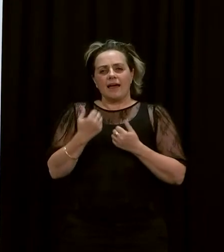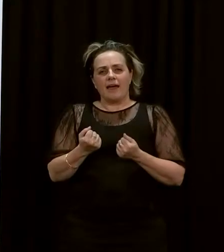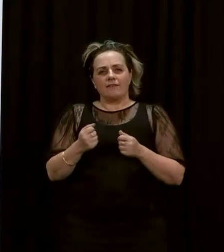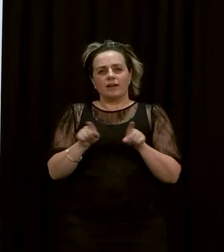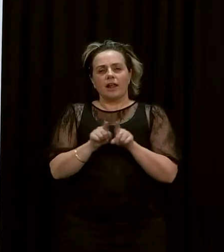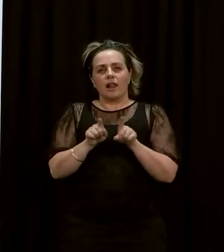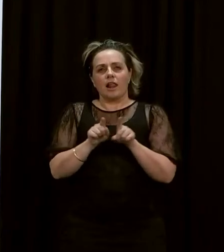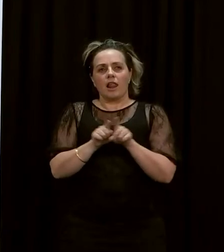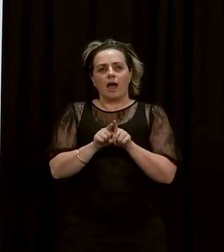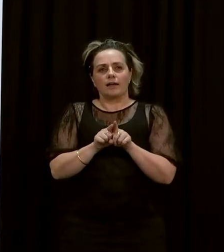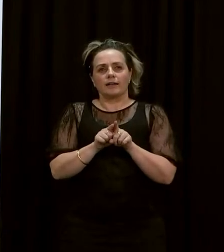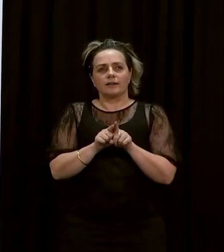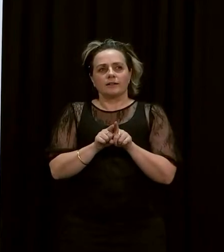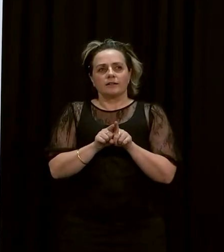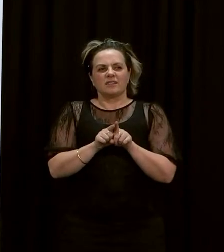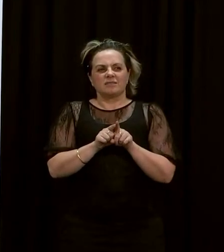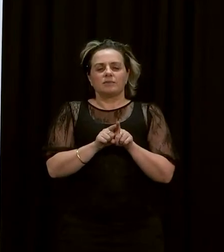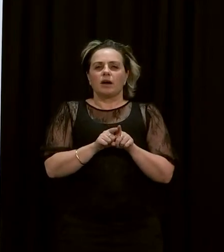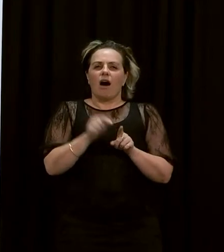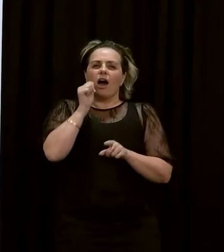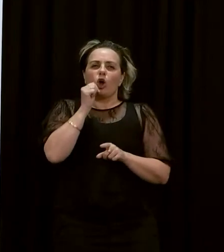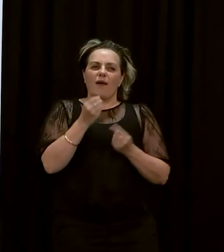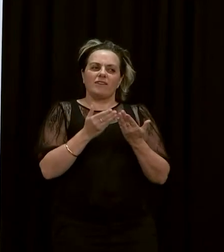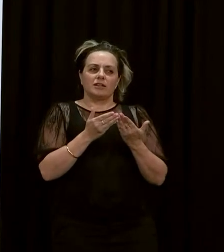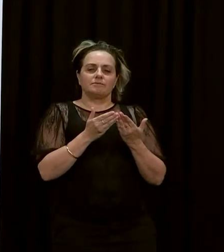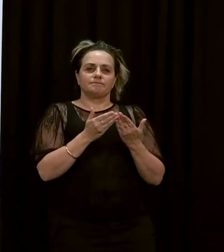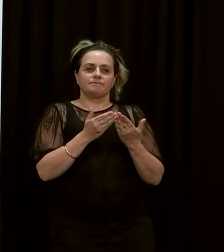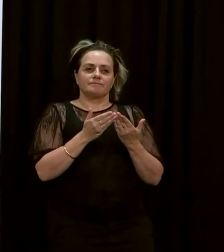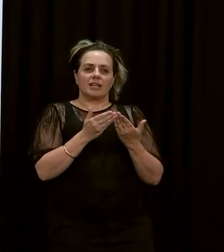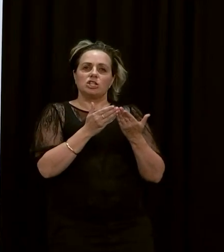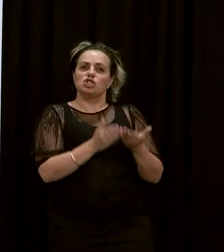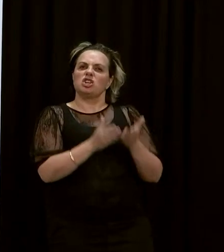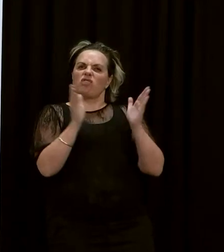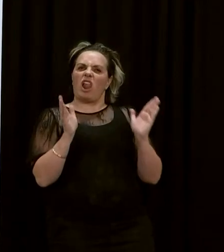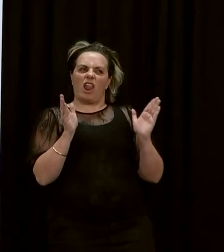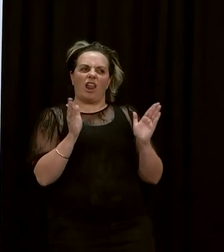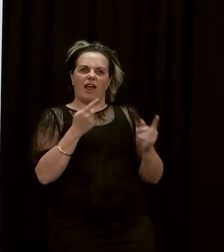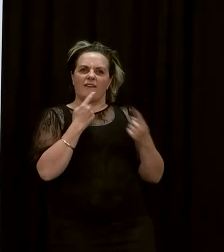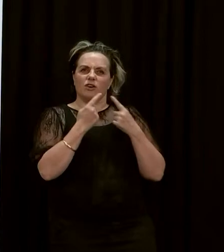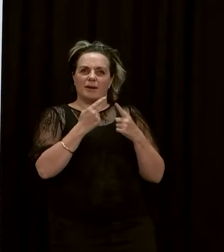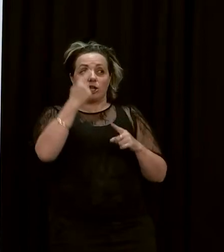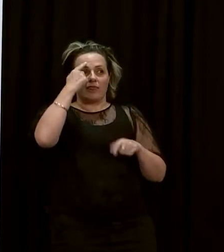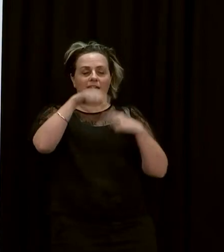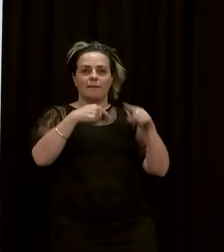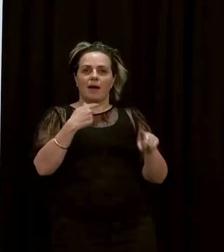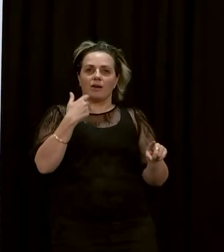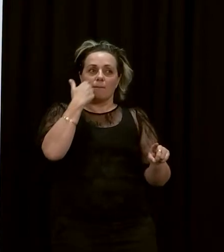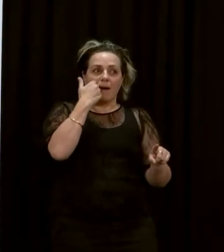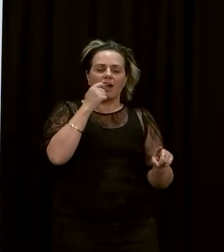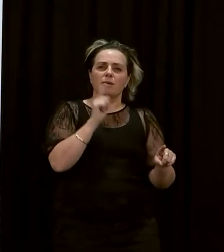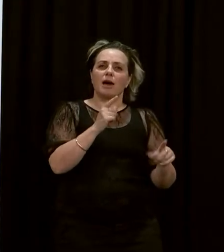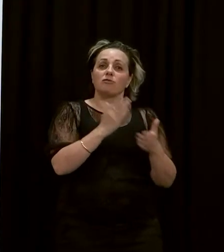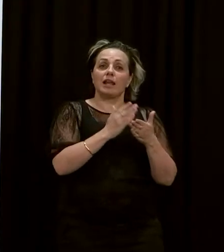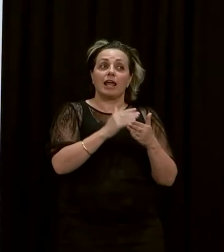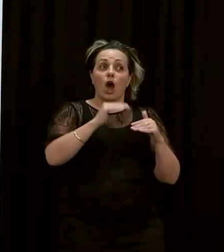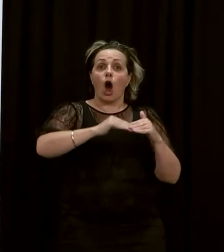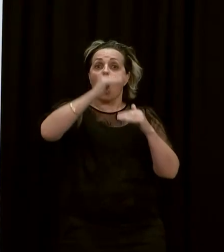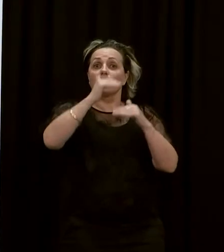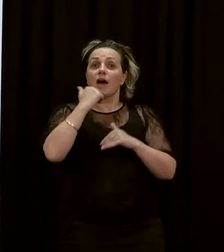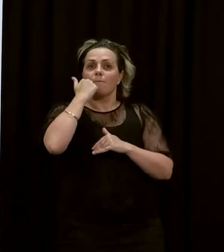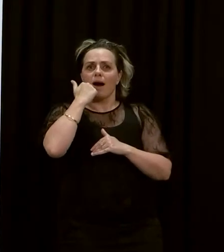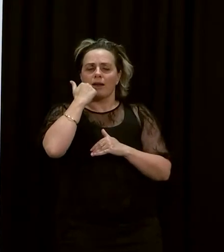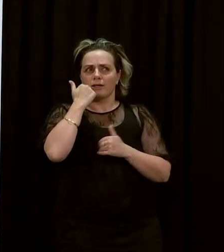generalisation about Māori vaccination rates that don't take into account how high the vaccination rates are for our older Māori, and I think it's really important to